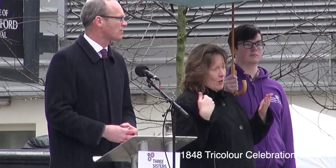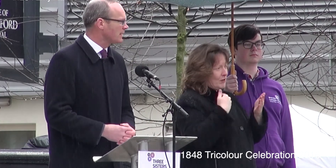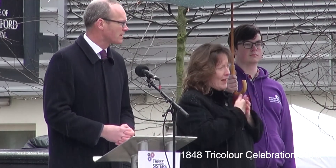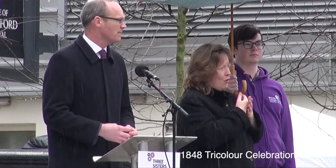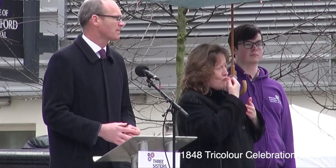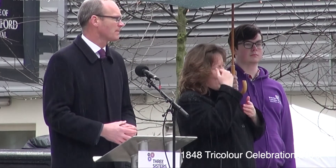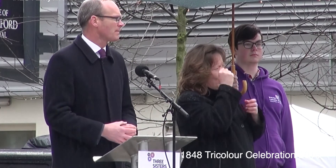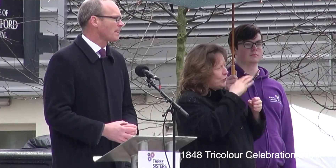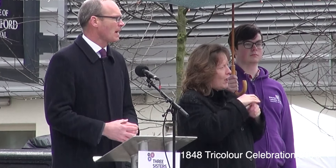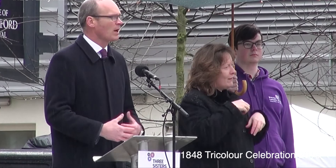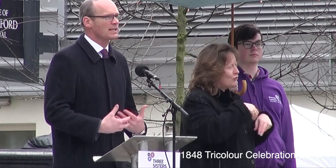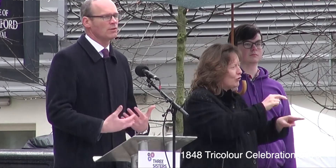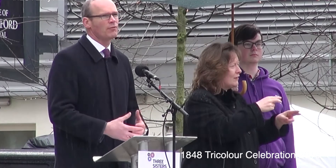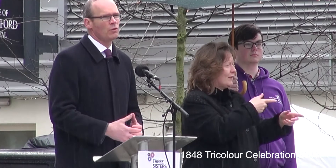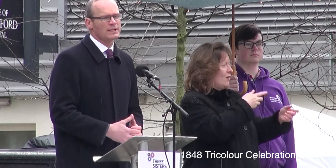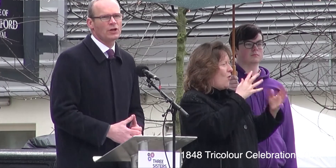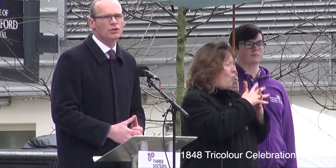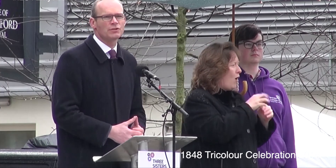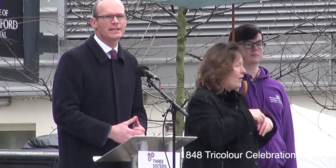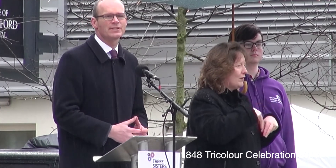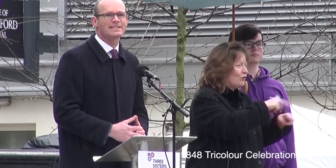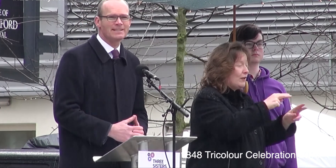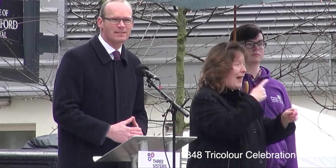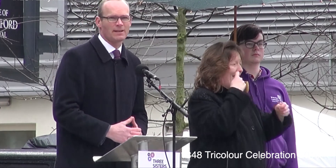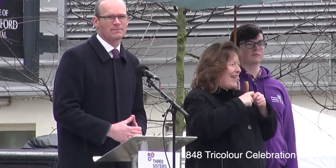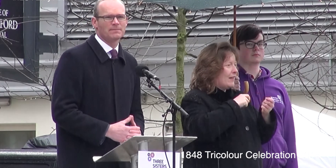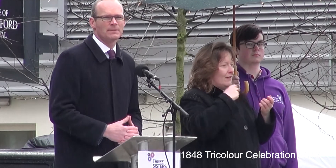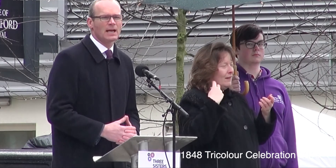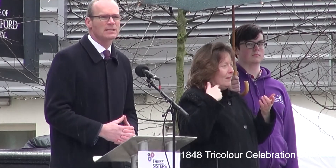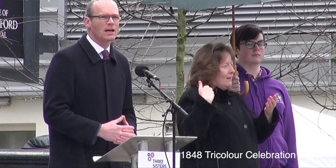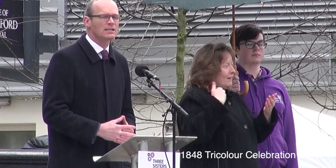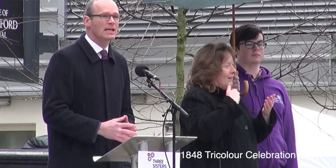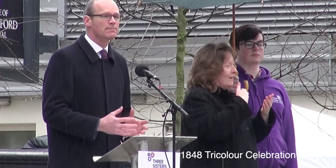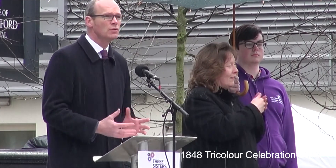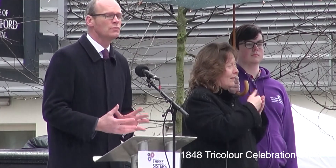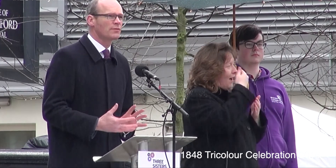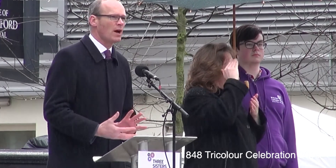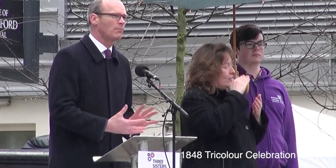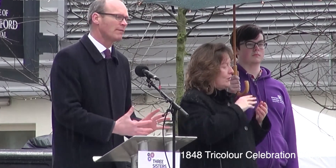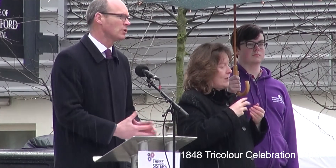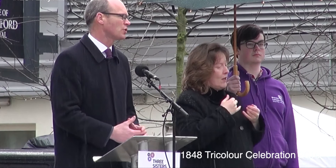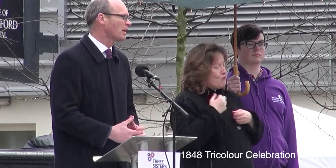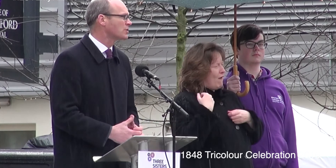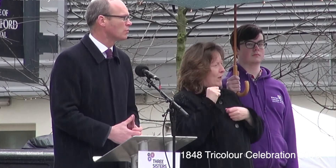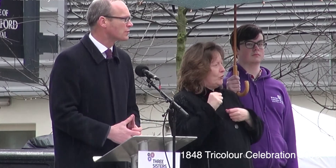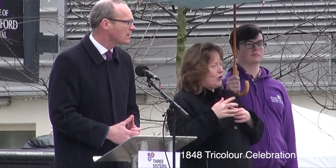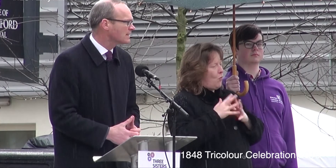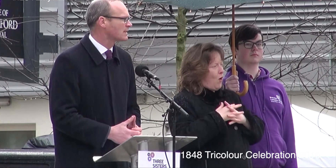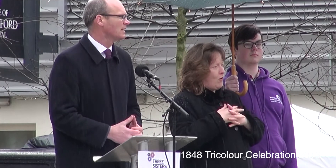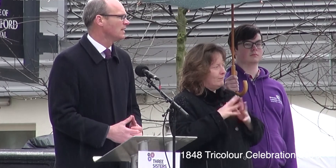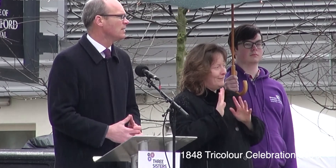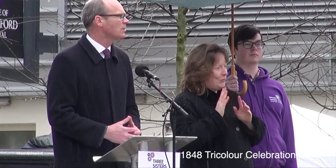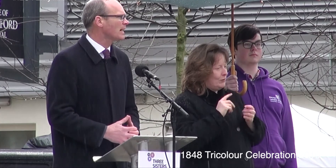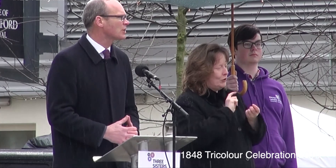on our streets, and what has unfolded in the 100 years since then, as Ireland has moved from revolution on its own